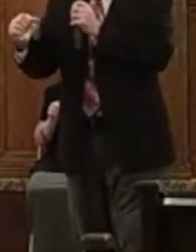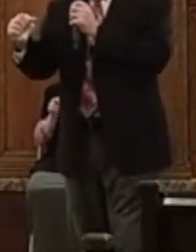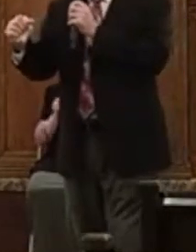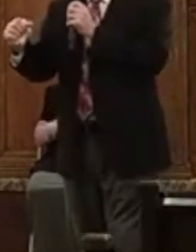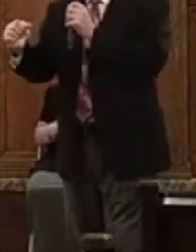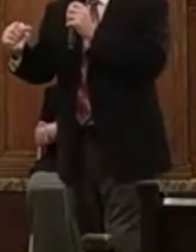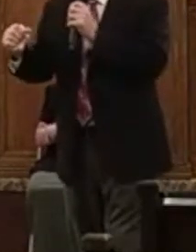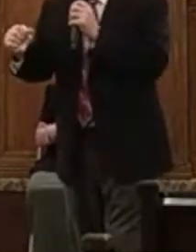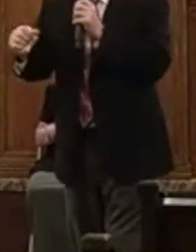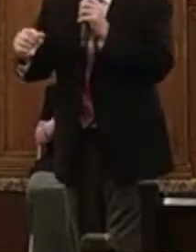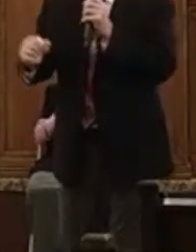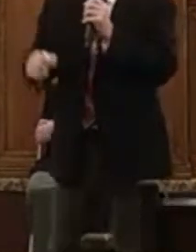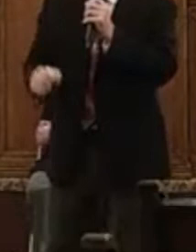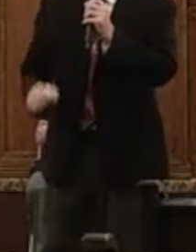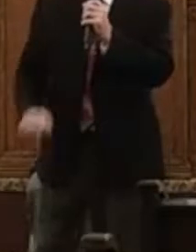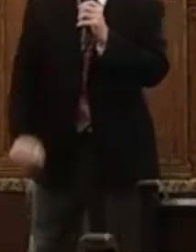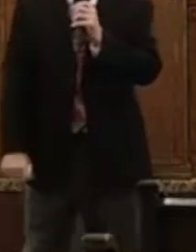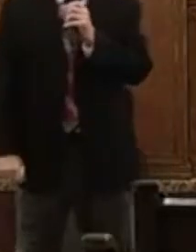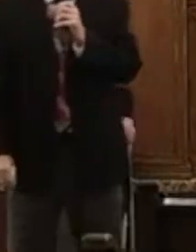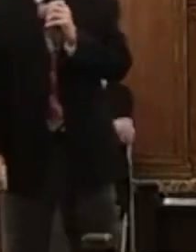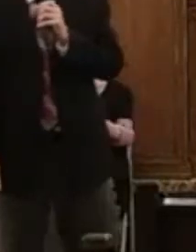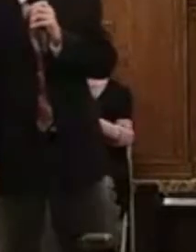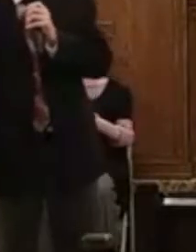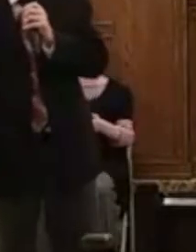feet touches that sidewalk,